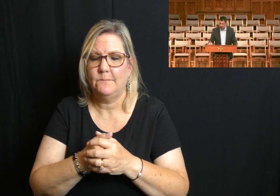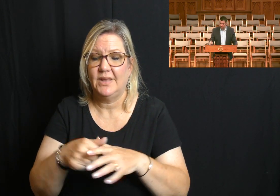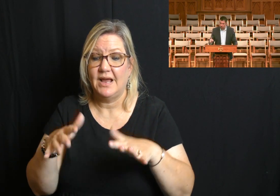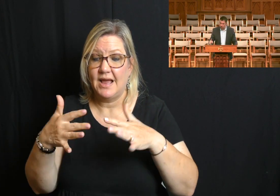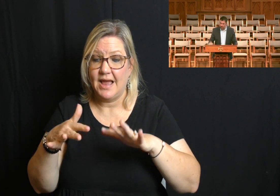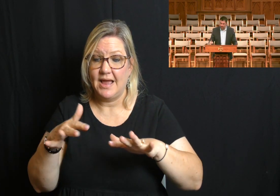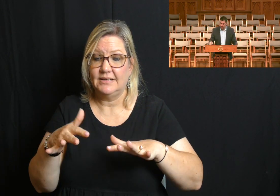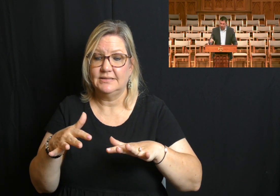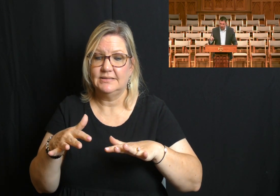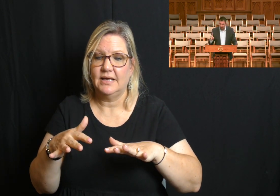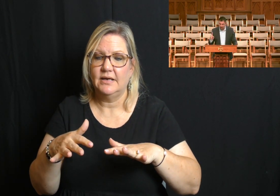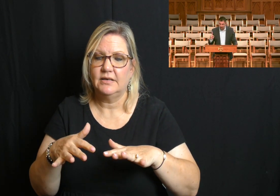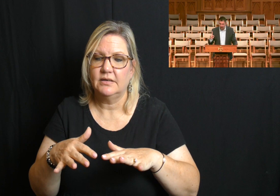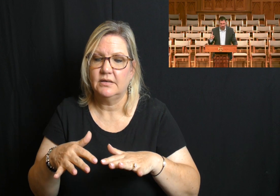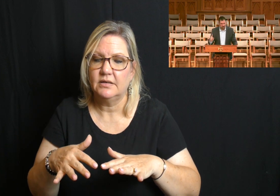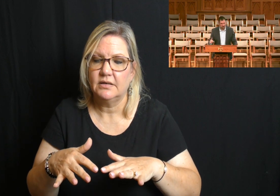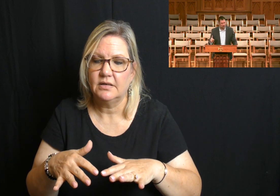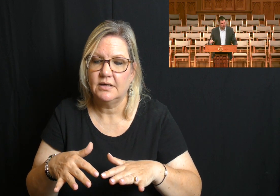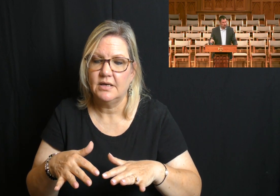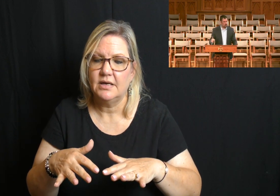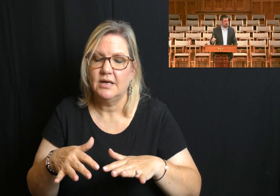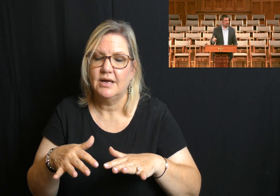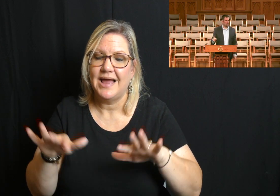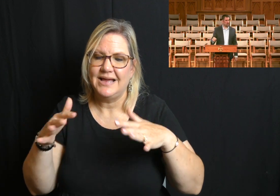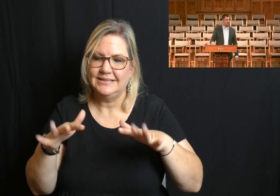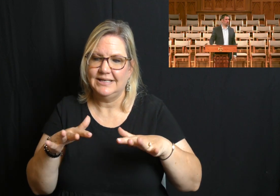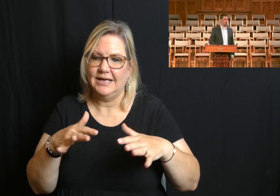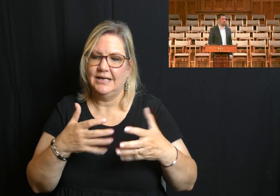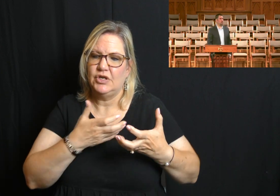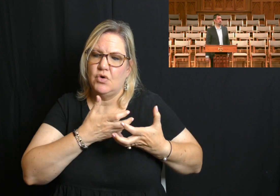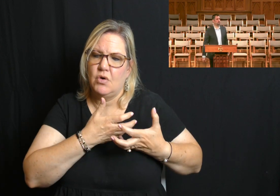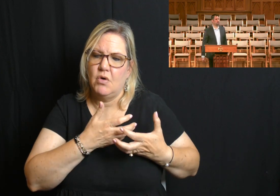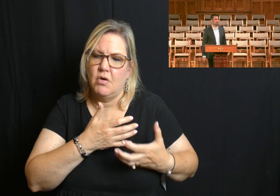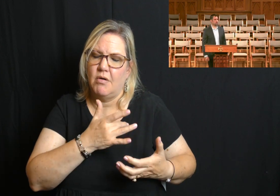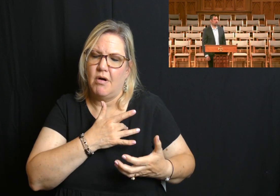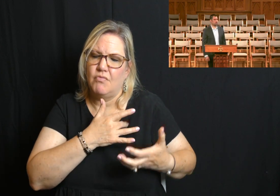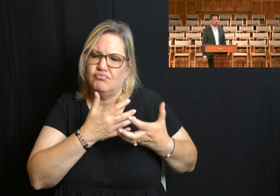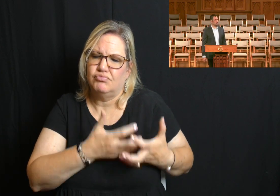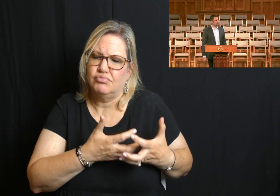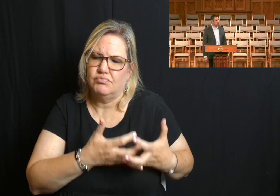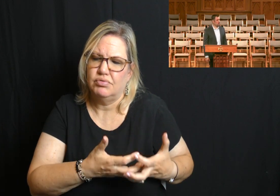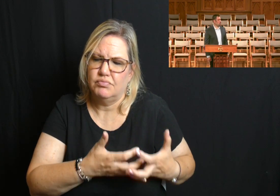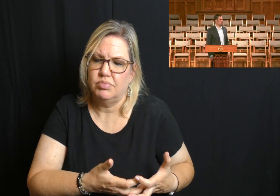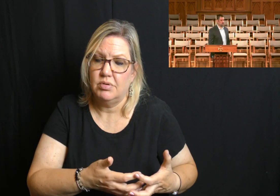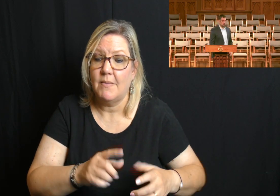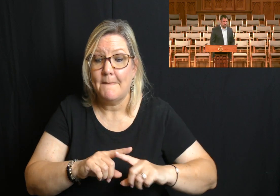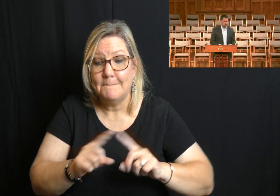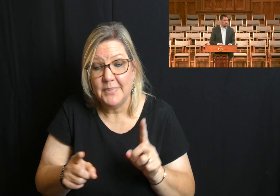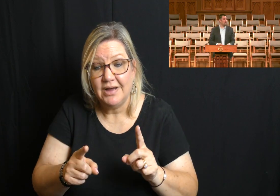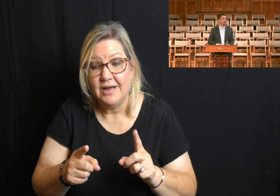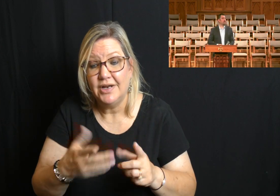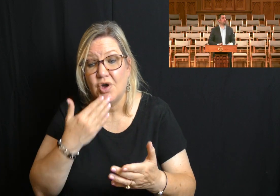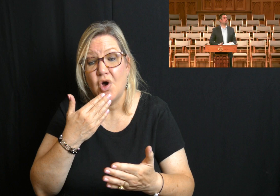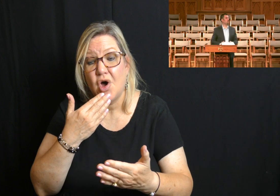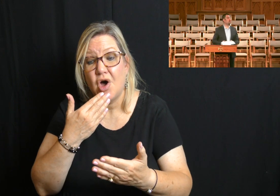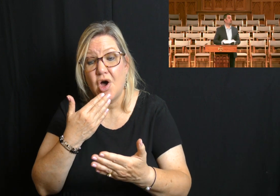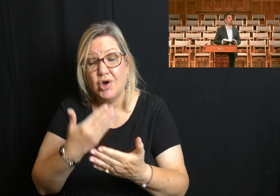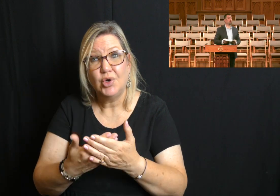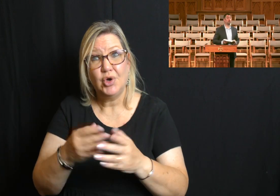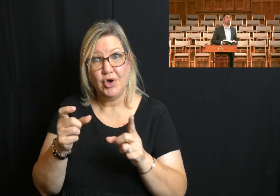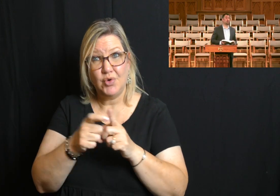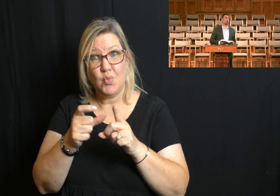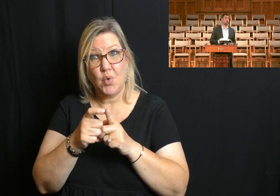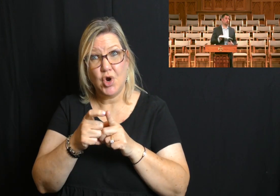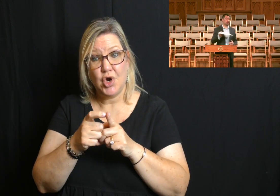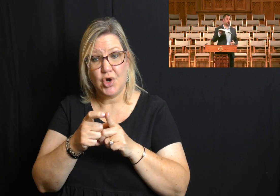person's heart weighed down, but a good word cheered them up. Good word. What is the good word? In case you're still